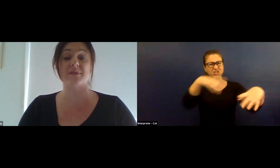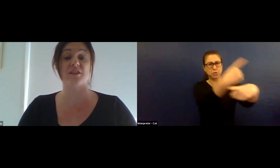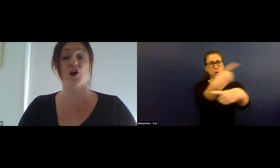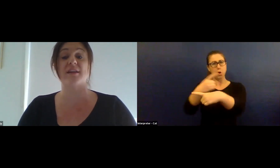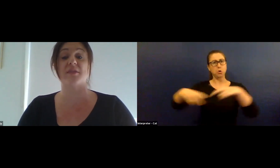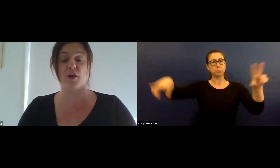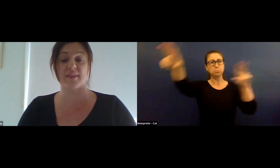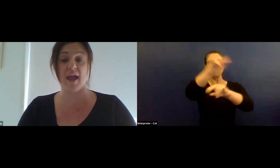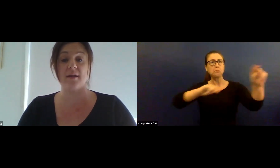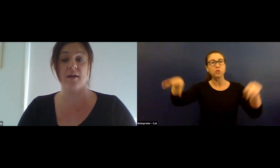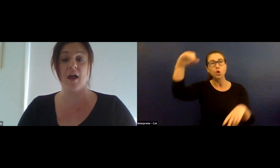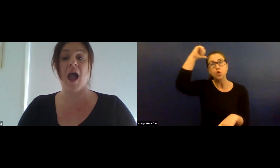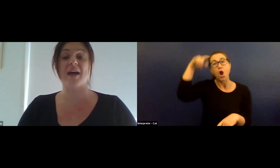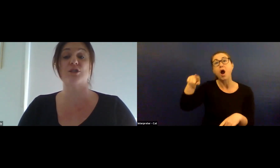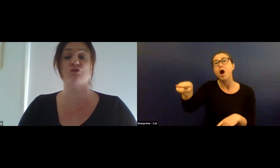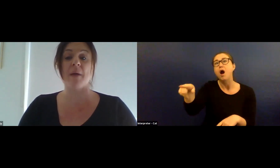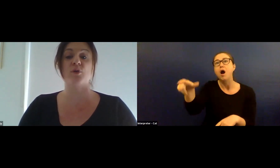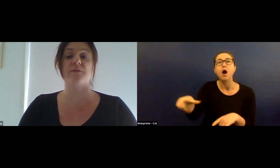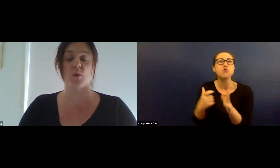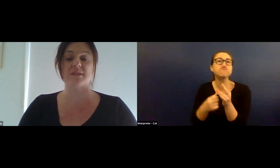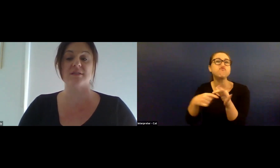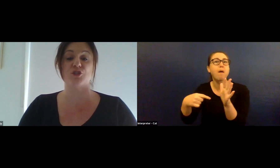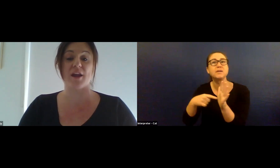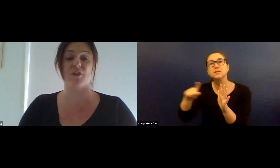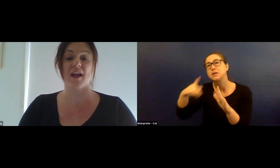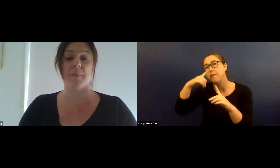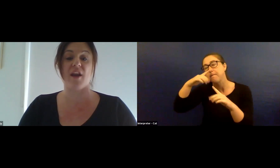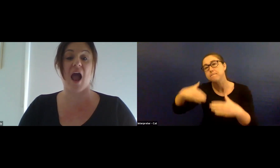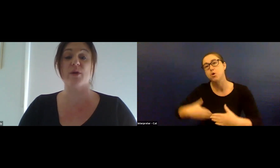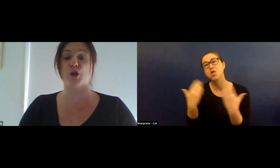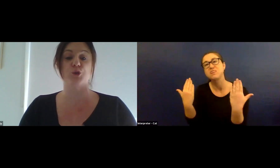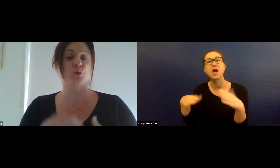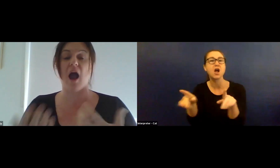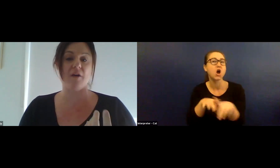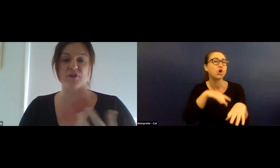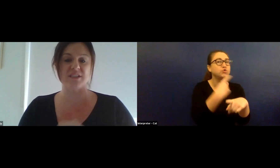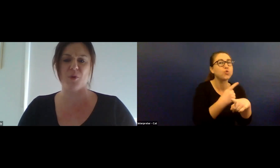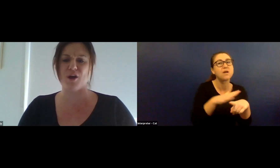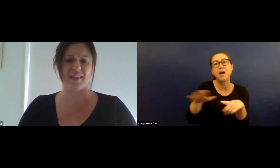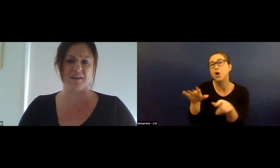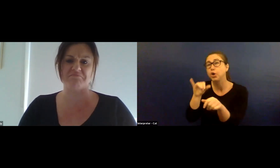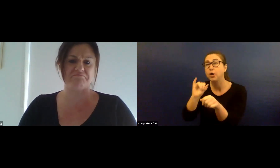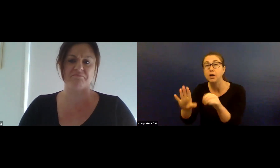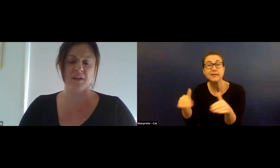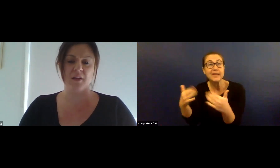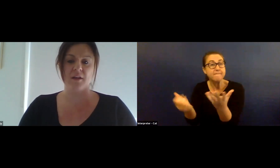it's Robert's 30th birthday, and a scramble of voices chattering about how he got a new car for his